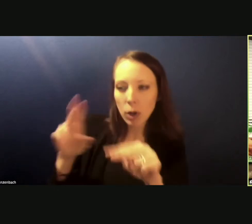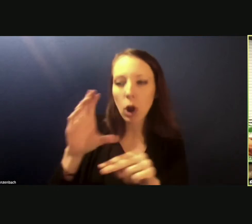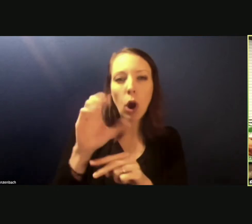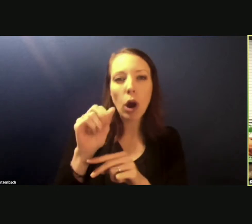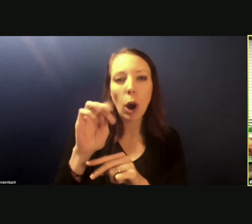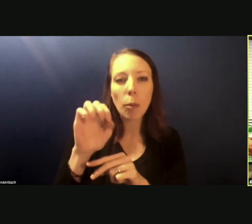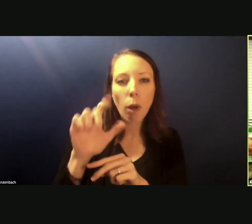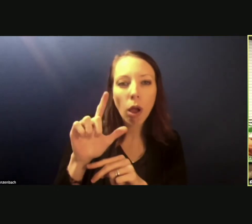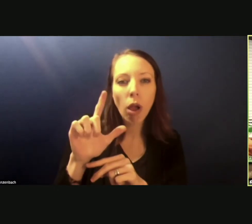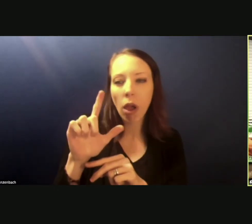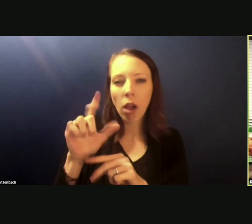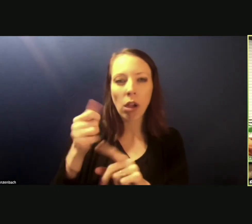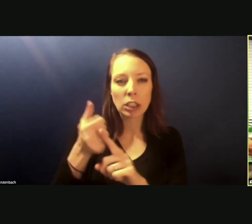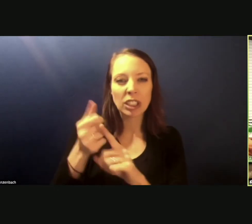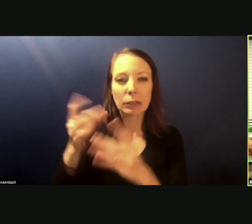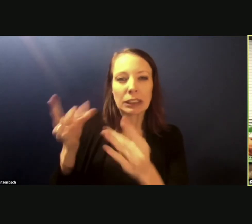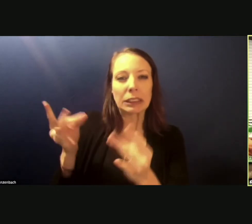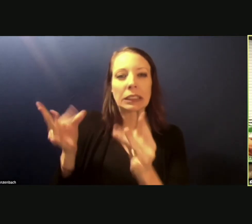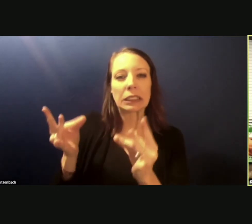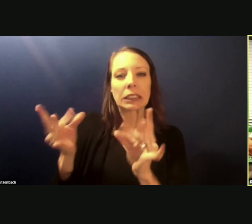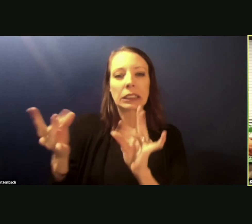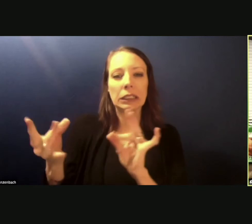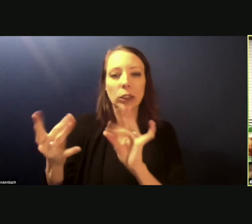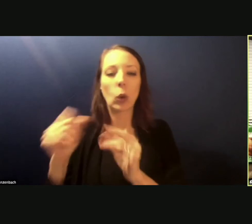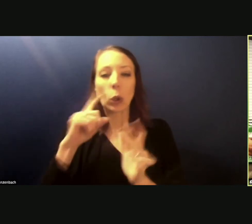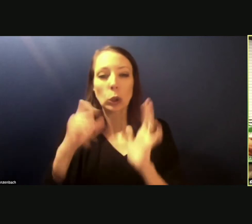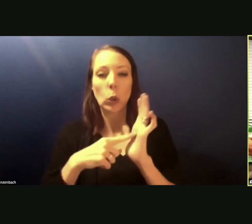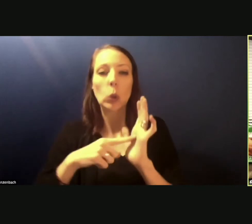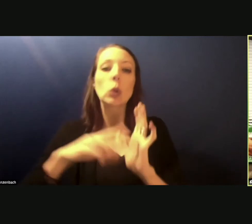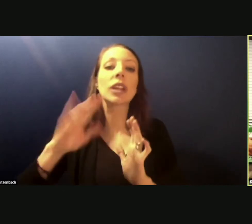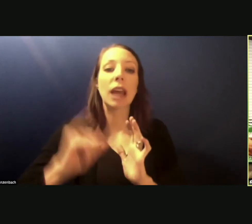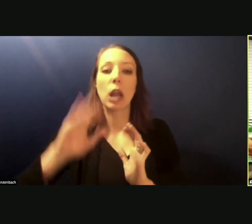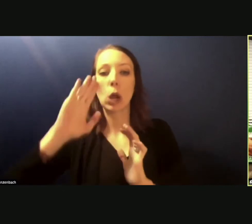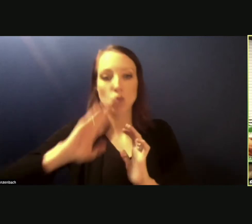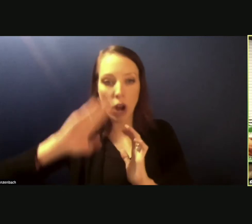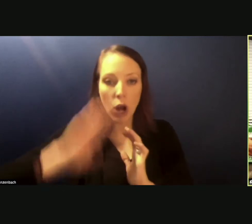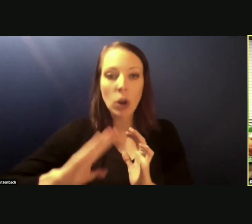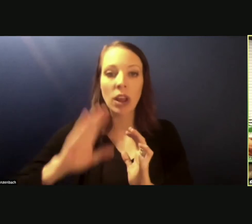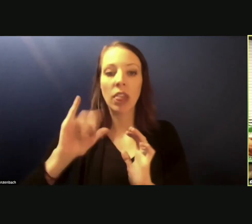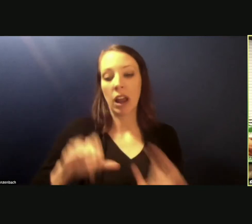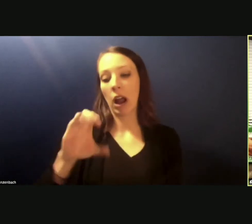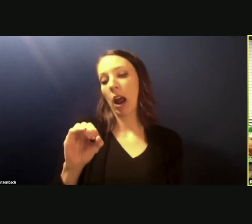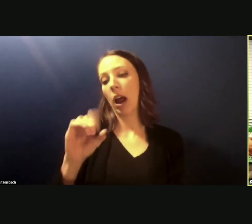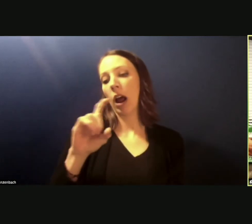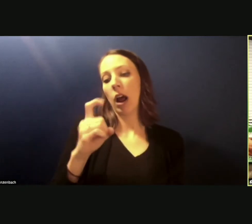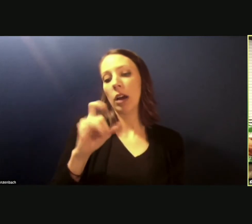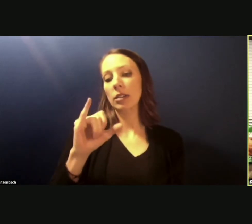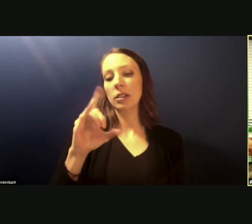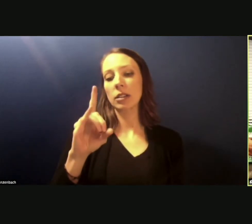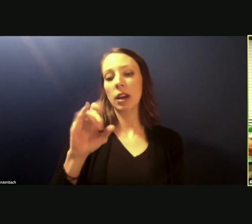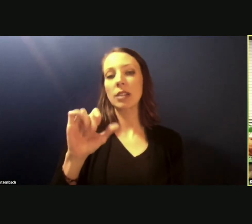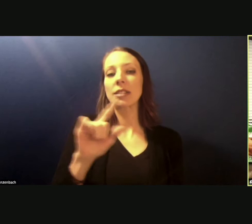monitor things. Notice the brown and take them out. And it's the oxidation from the air that makes